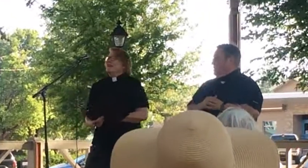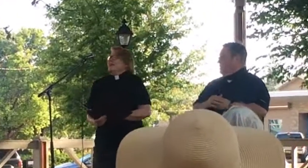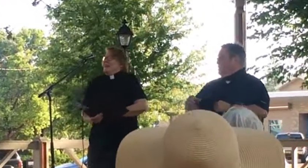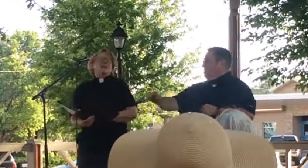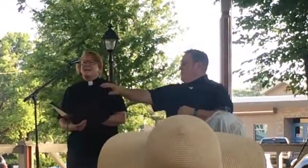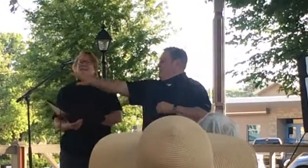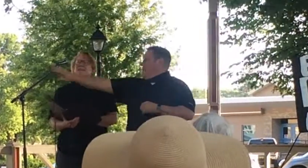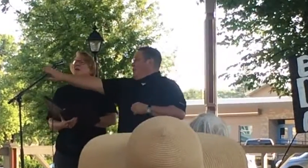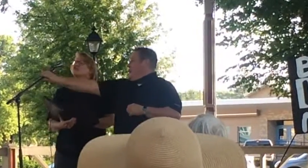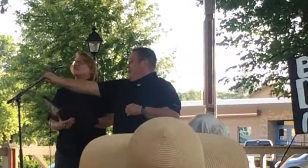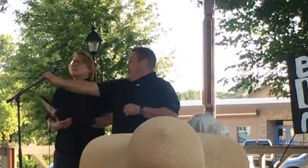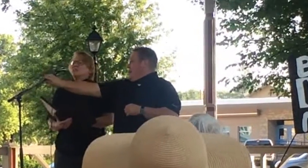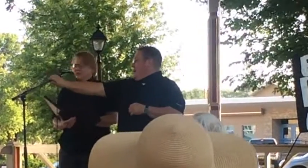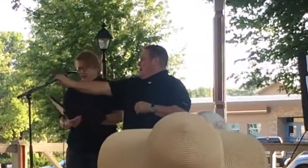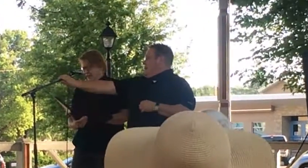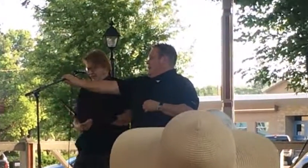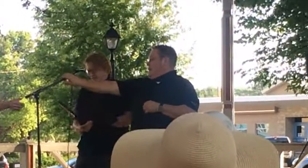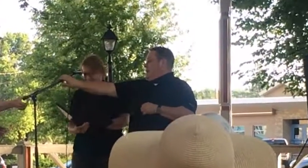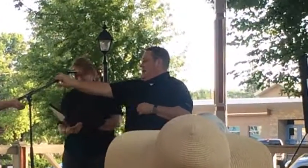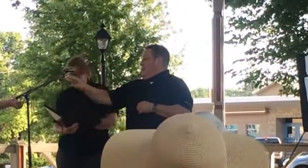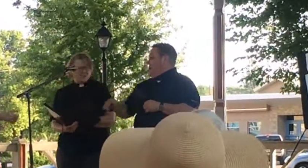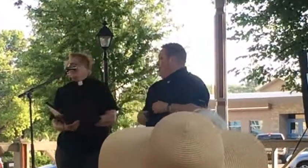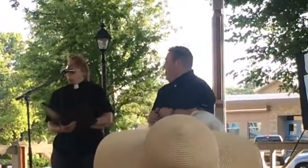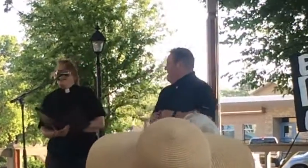are you guys? I apologize for my COVID hair.